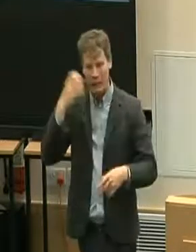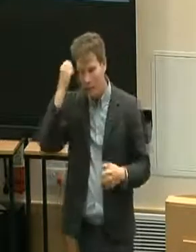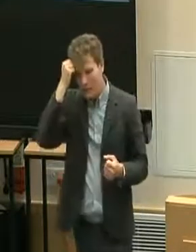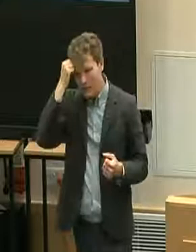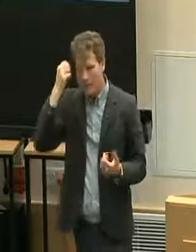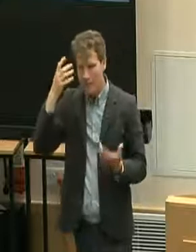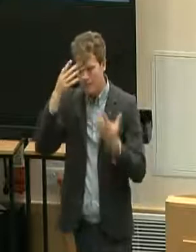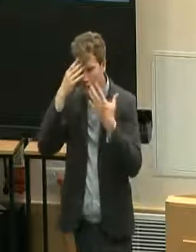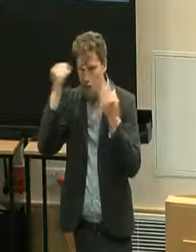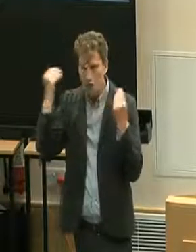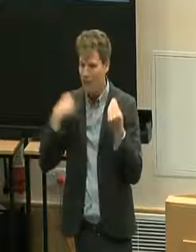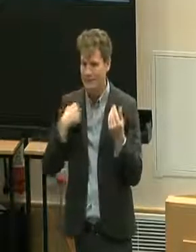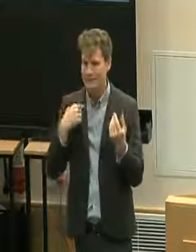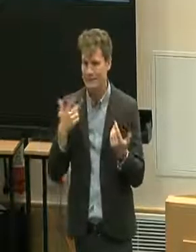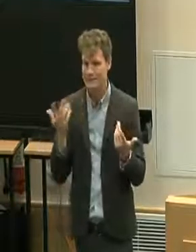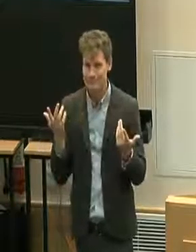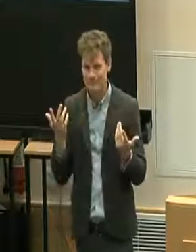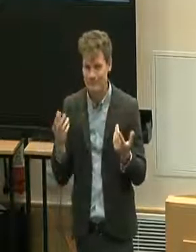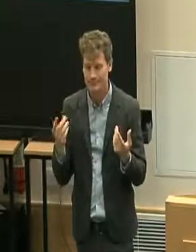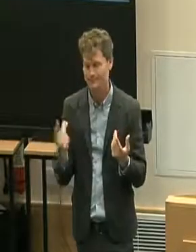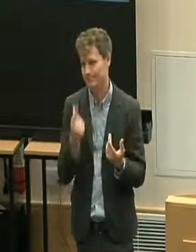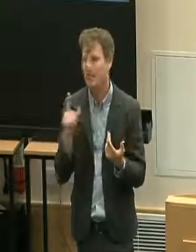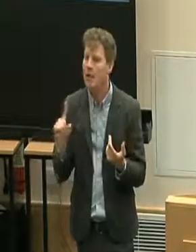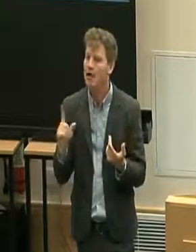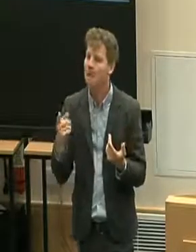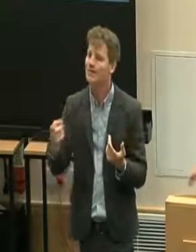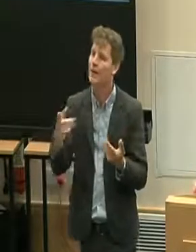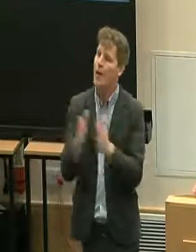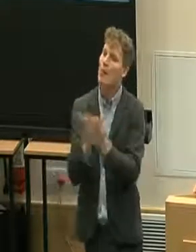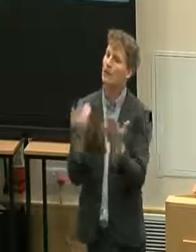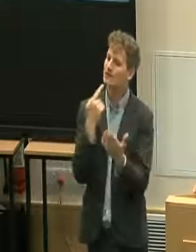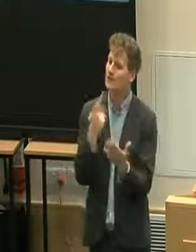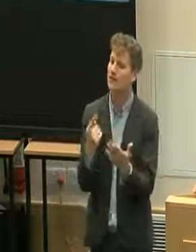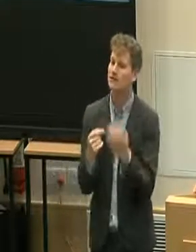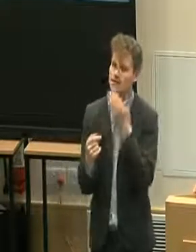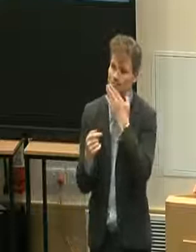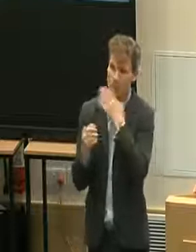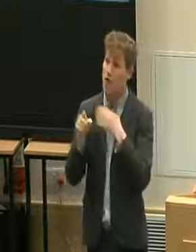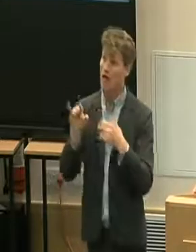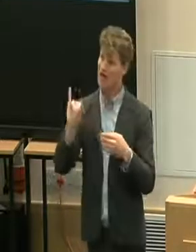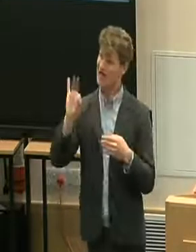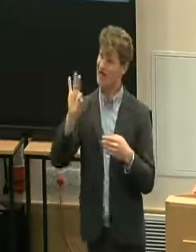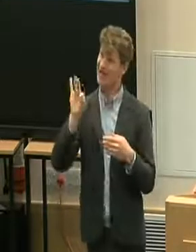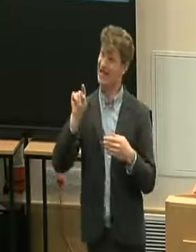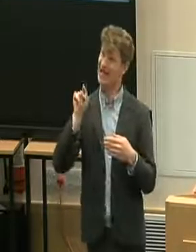but it essentially says to put your faith in words like dignity